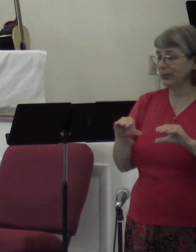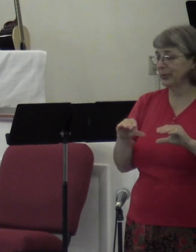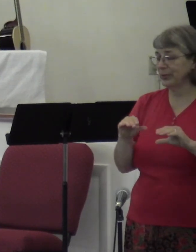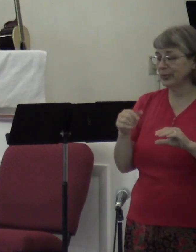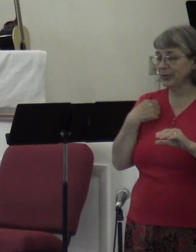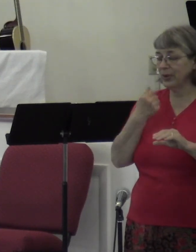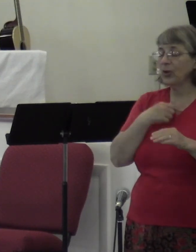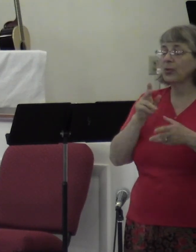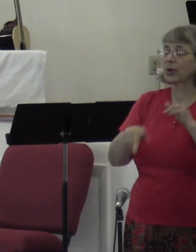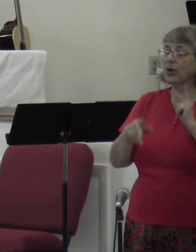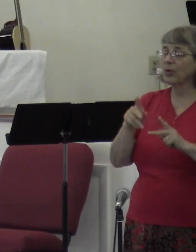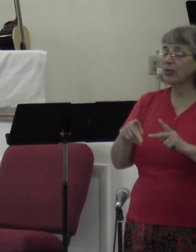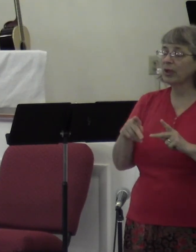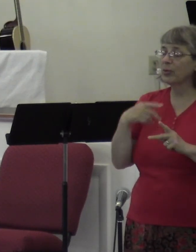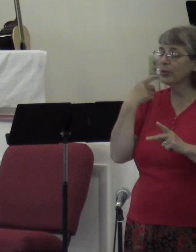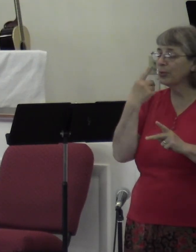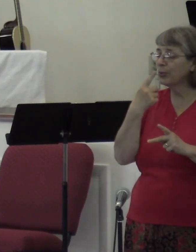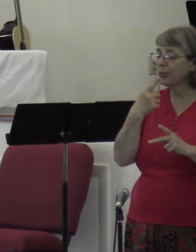We are a people who